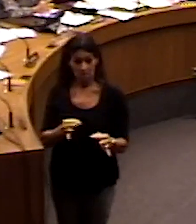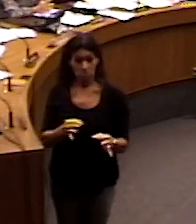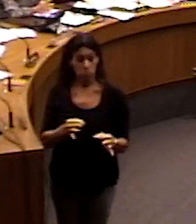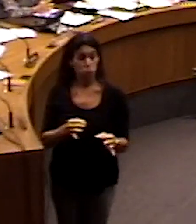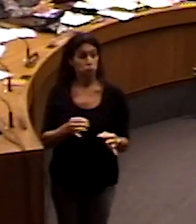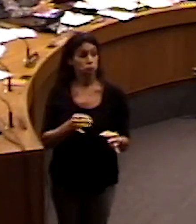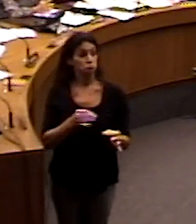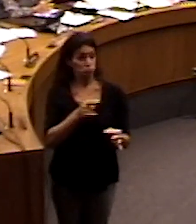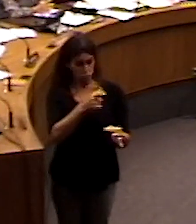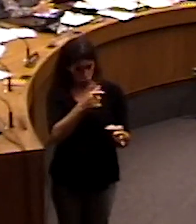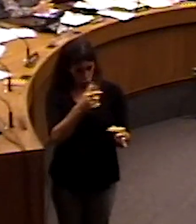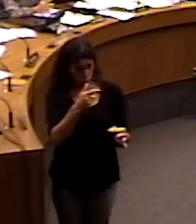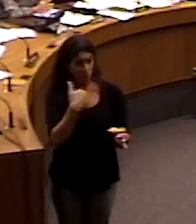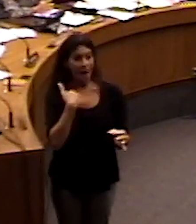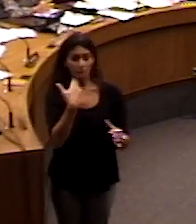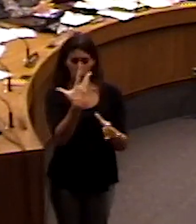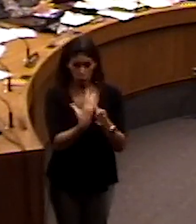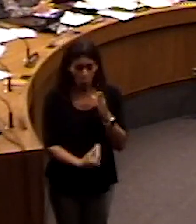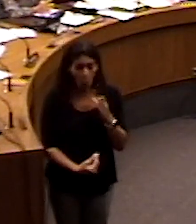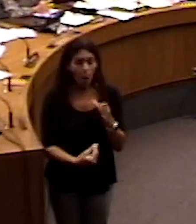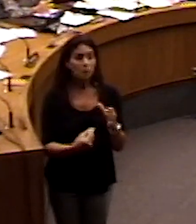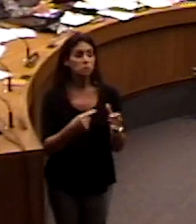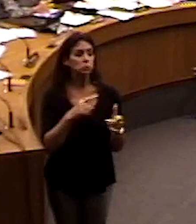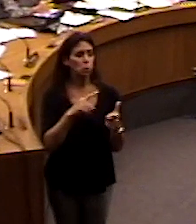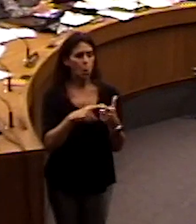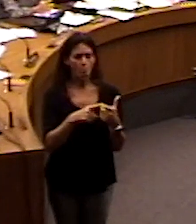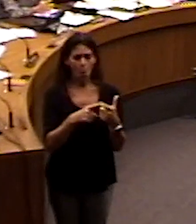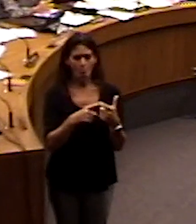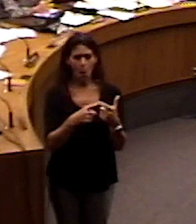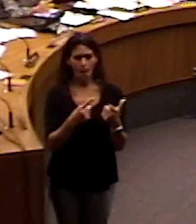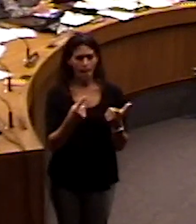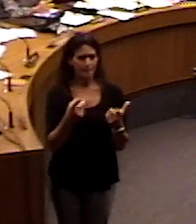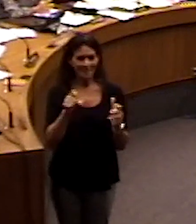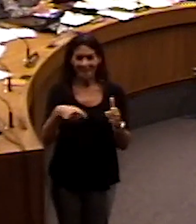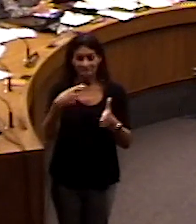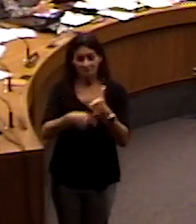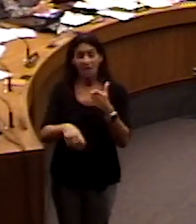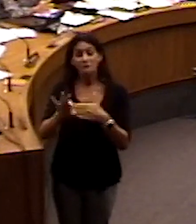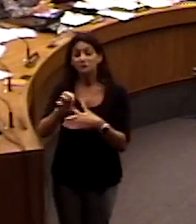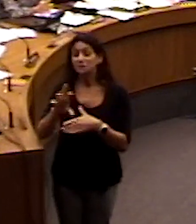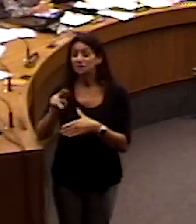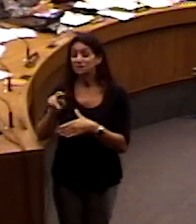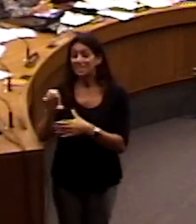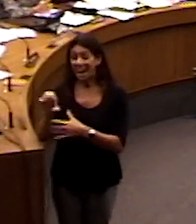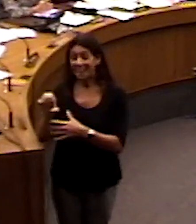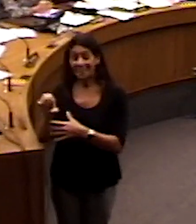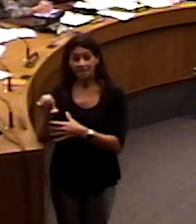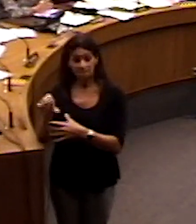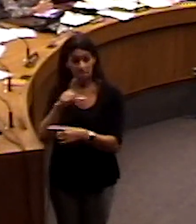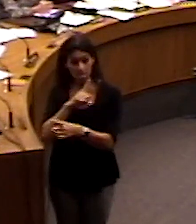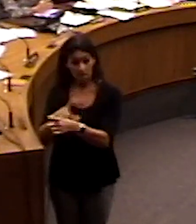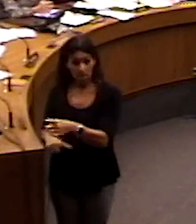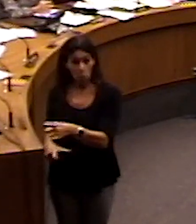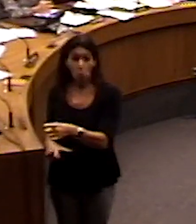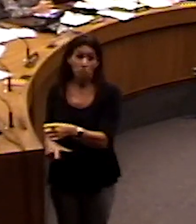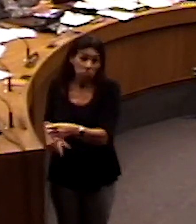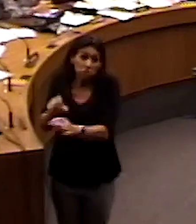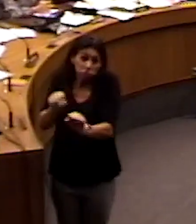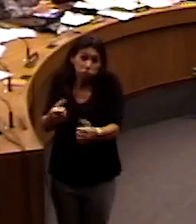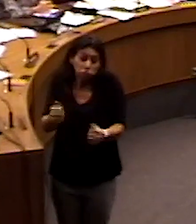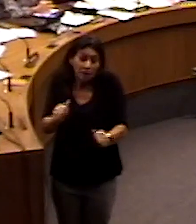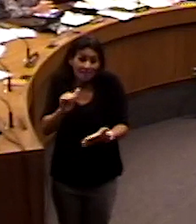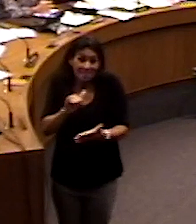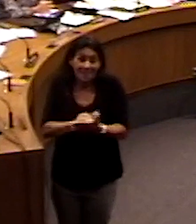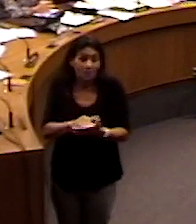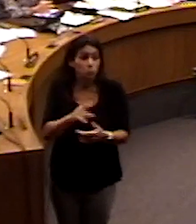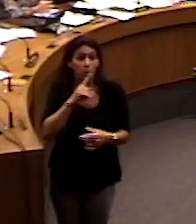you have a loss or you have something, they can assess fines to the landlord. That is really the only remedy you have right